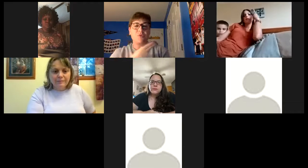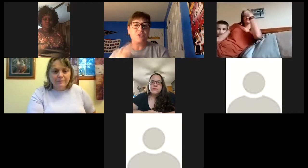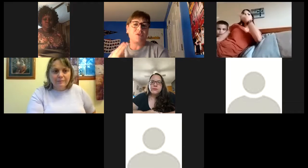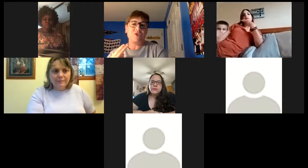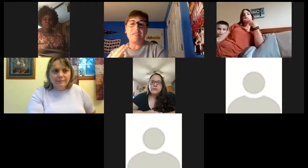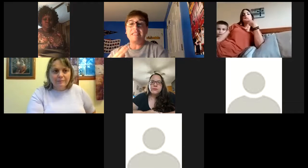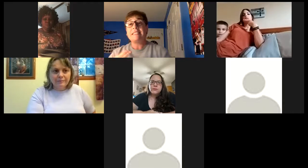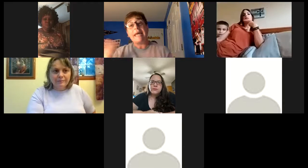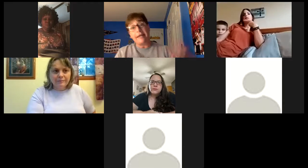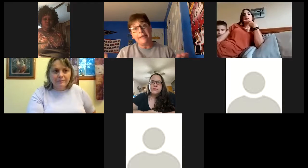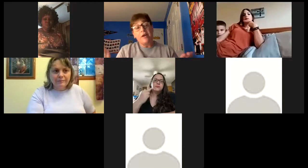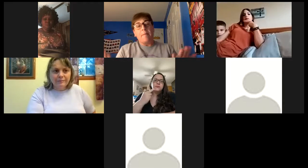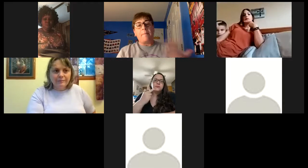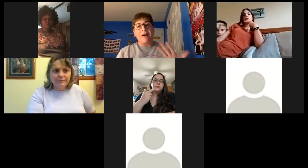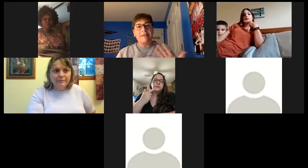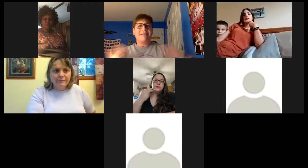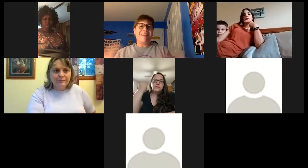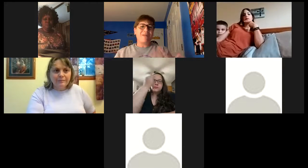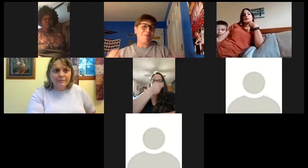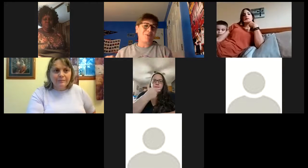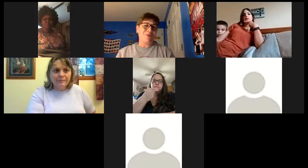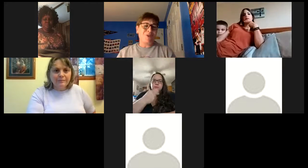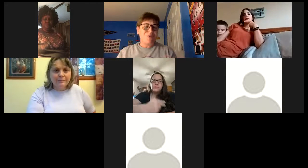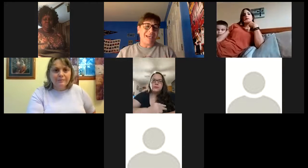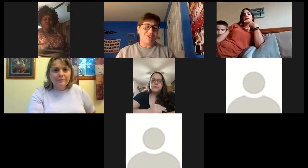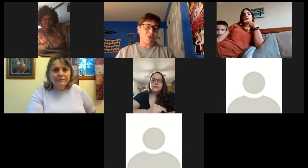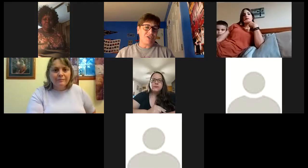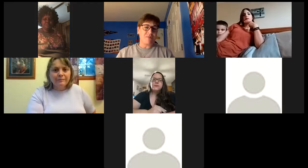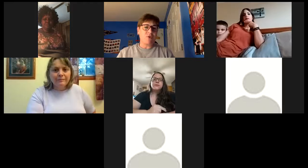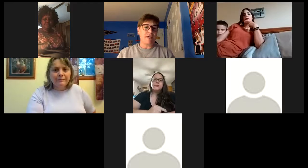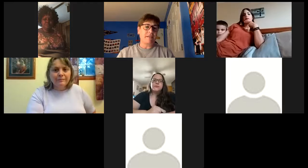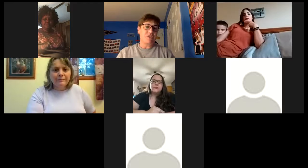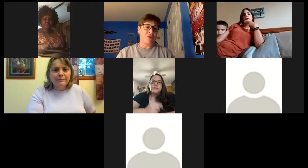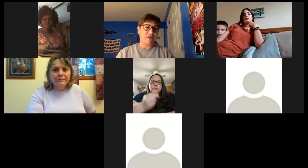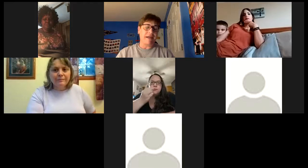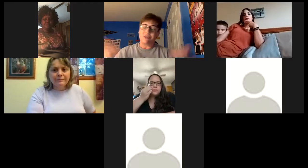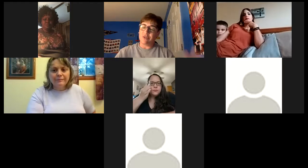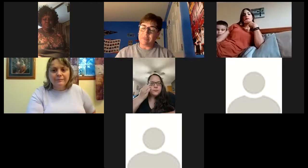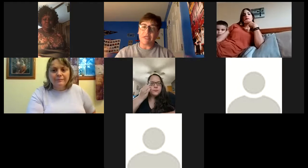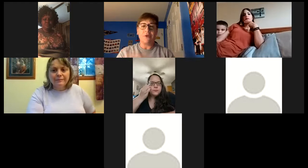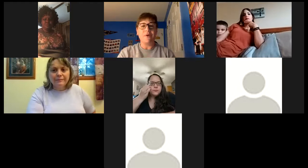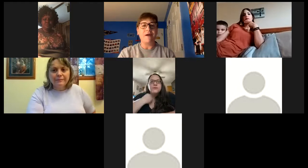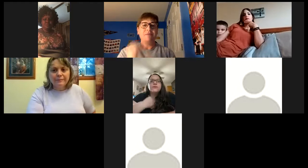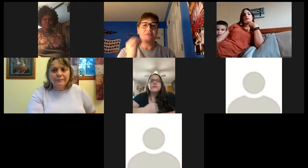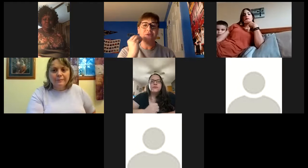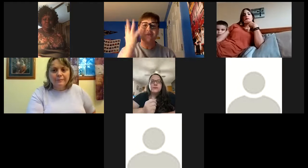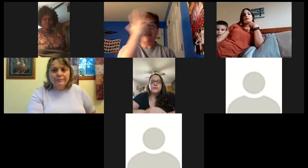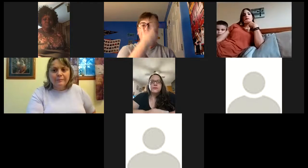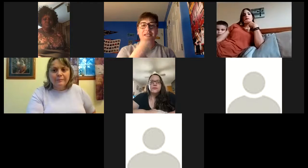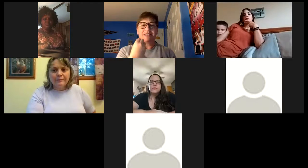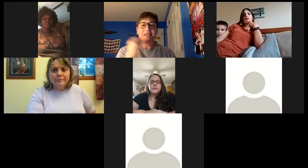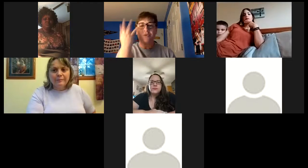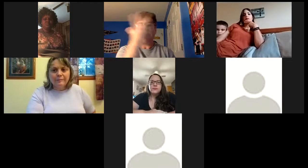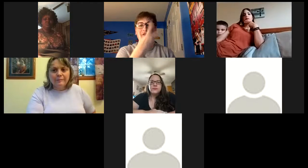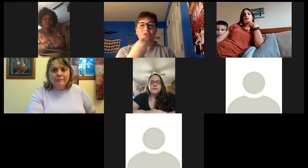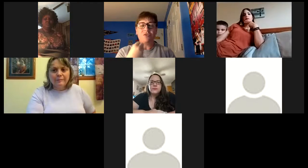is what you would do instead. But a lot of people don't use that so much anymore unless you're in a classroom. So you're kind